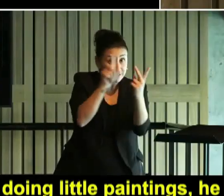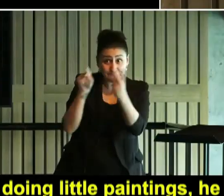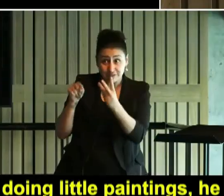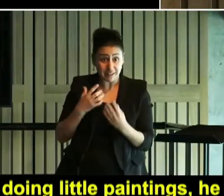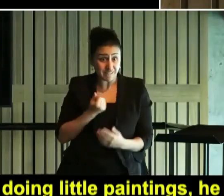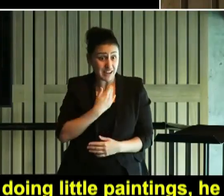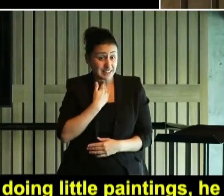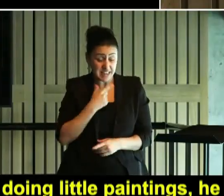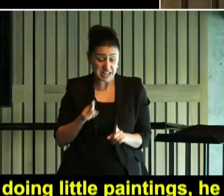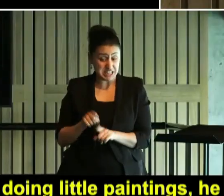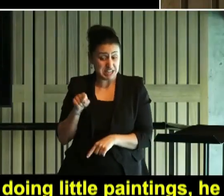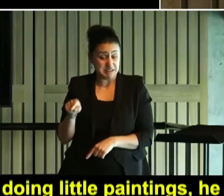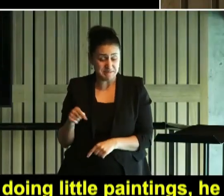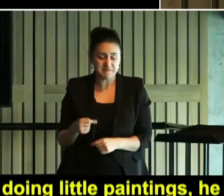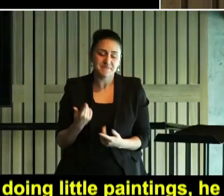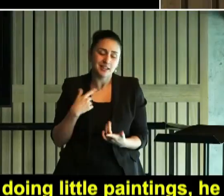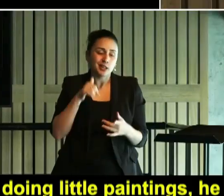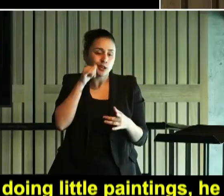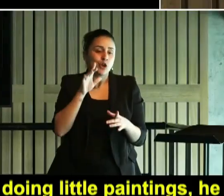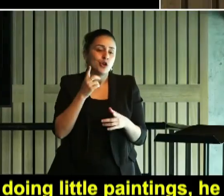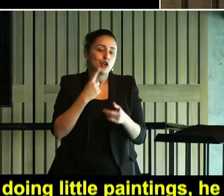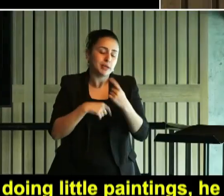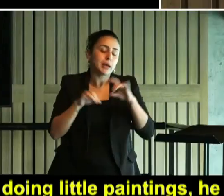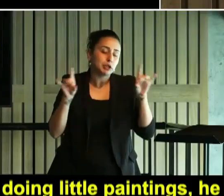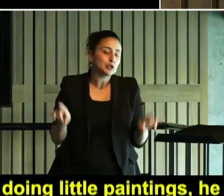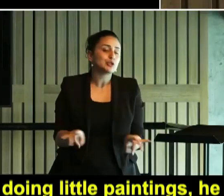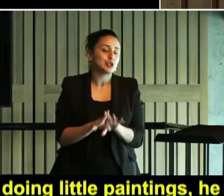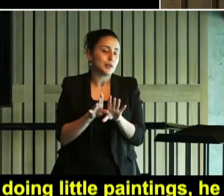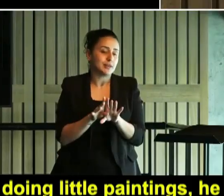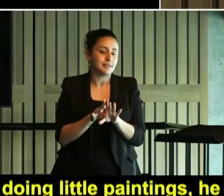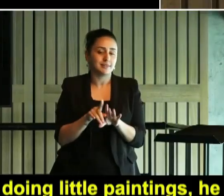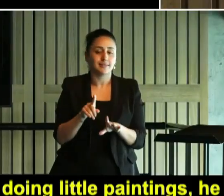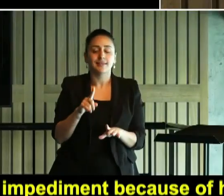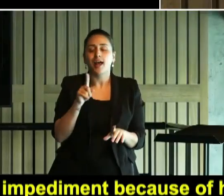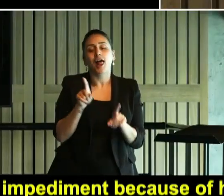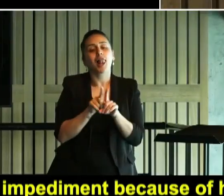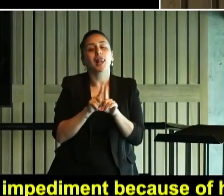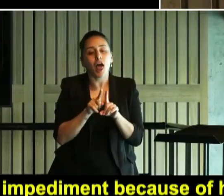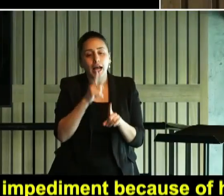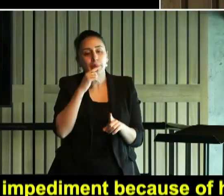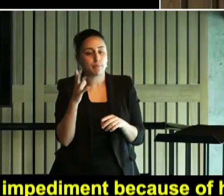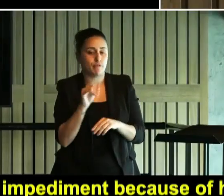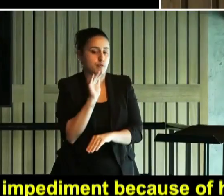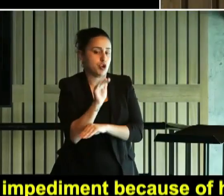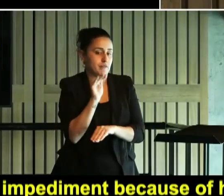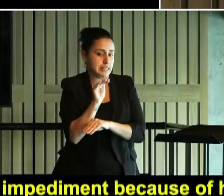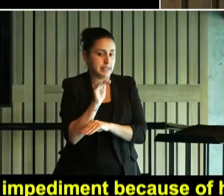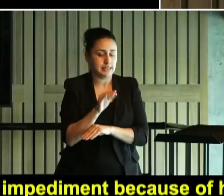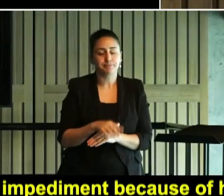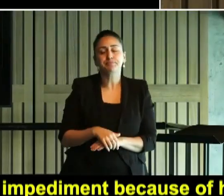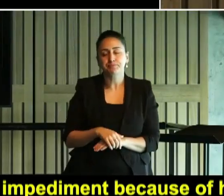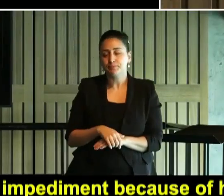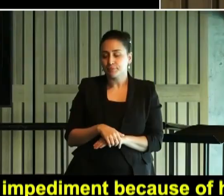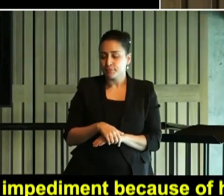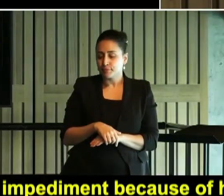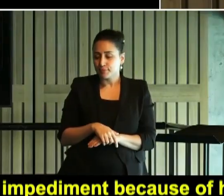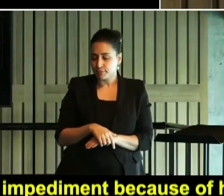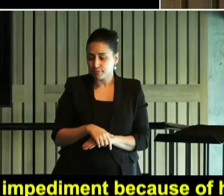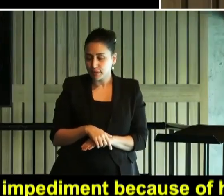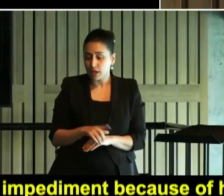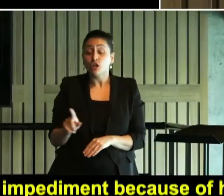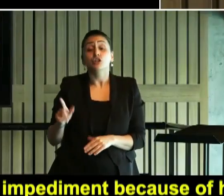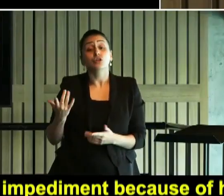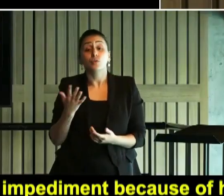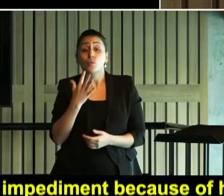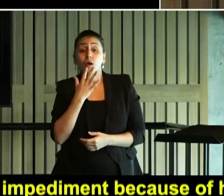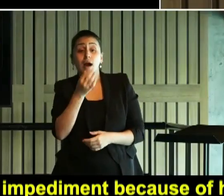to it. Well, Jai has an accent as well, you've got to get used to. Anyway, we rang his dad. And he got on the phone, said to his